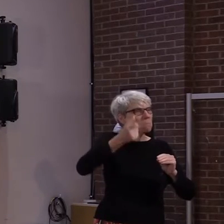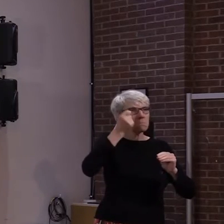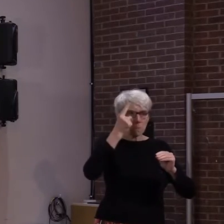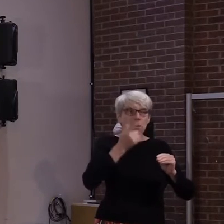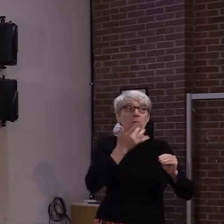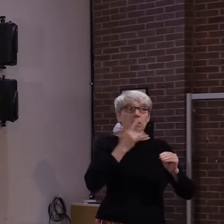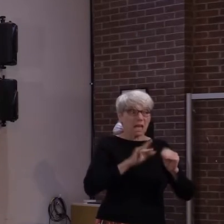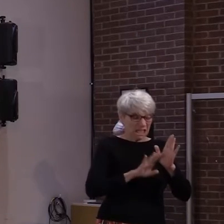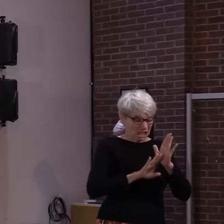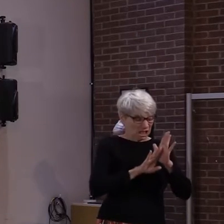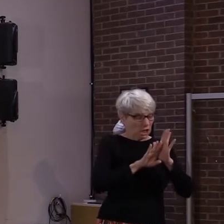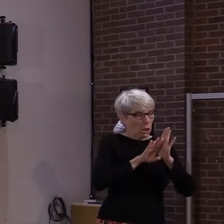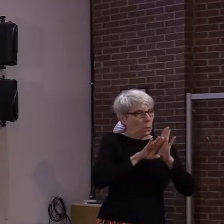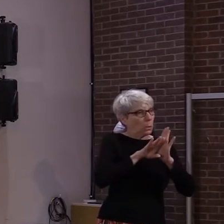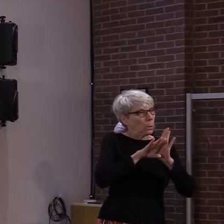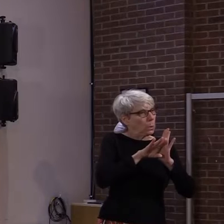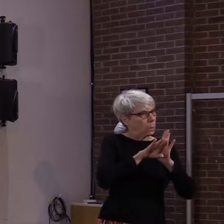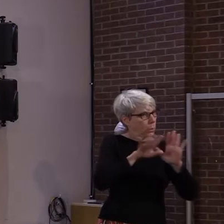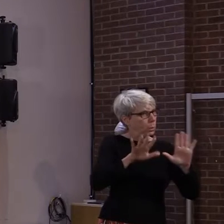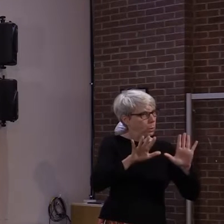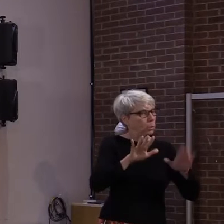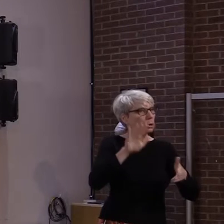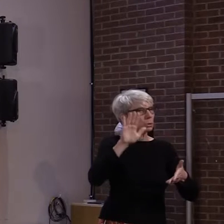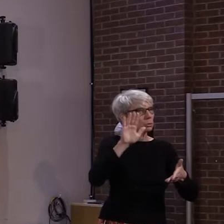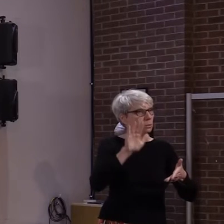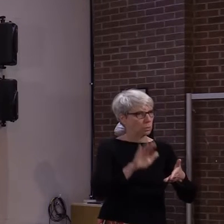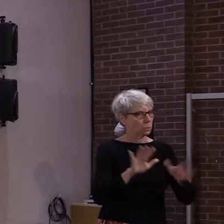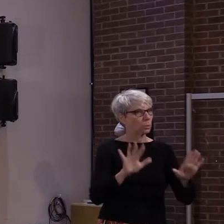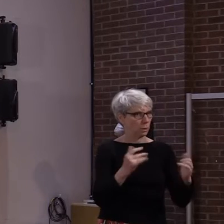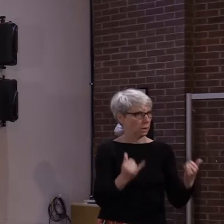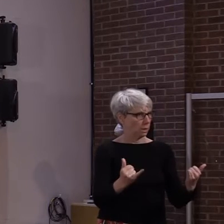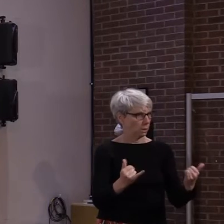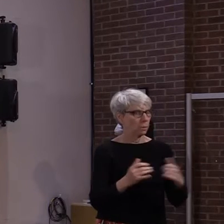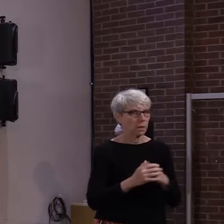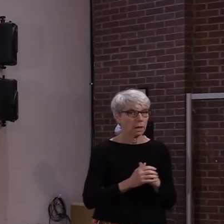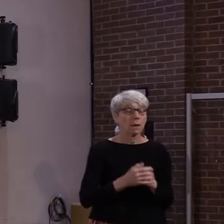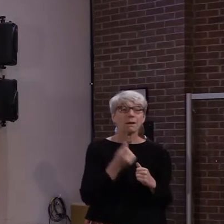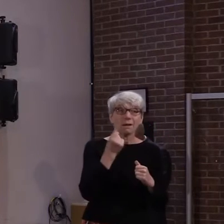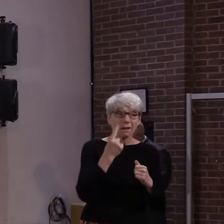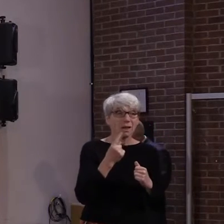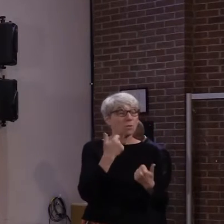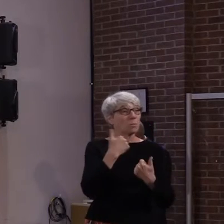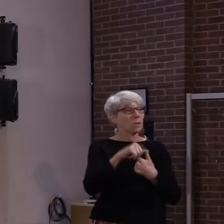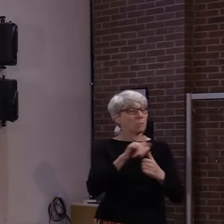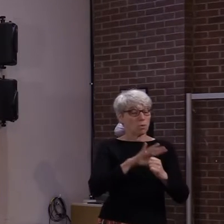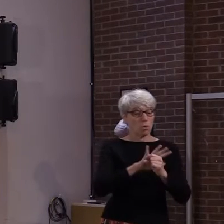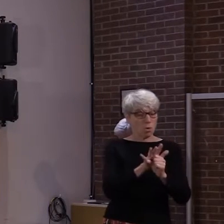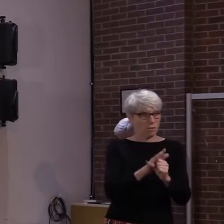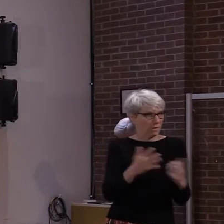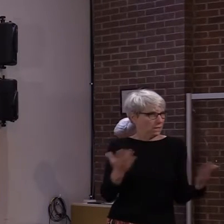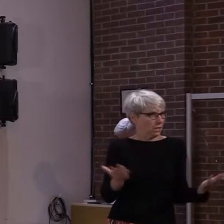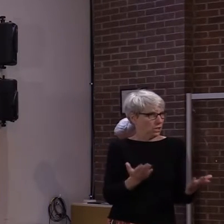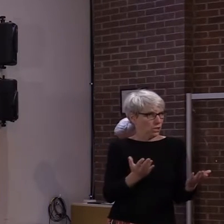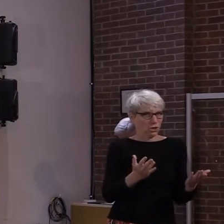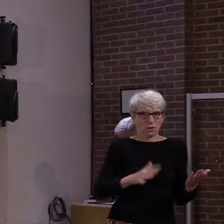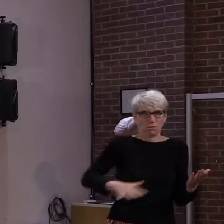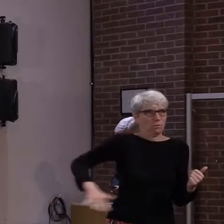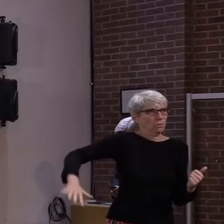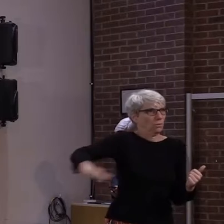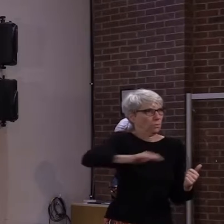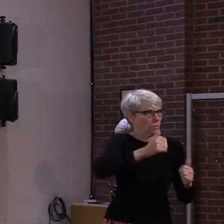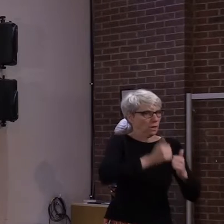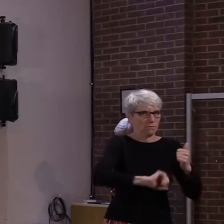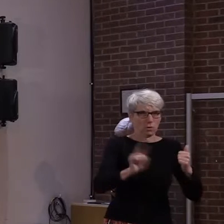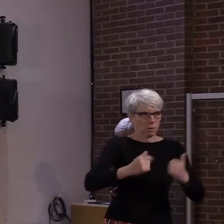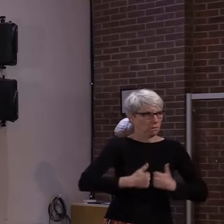of rising has slowed a bit. And because the virus is again prevalent in our communities, it also means that